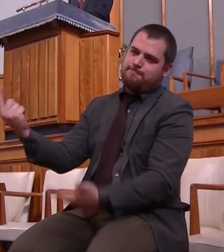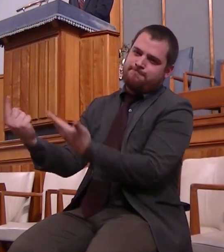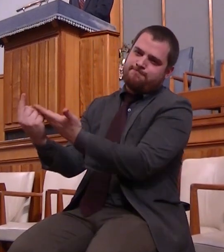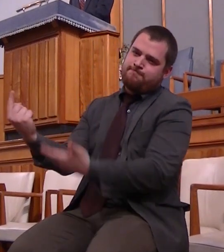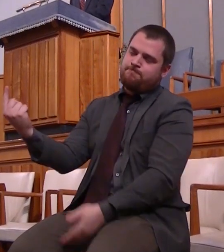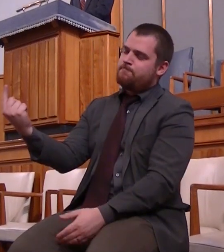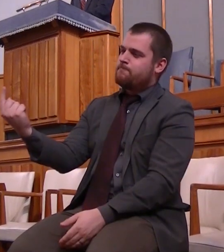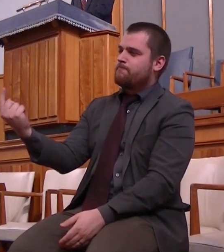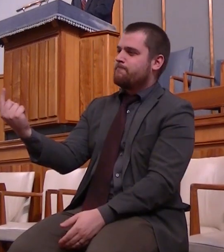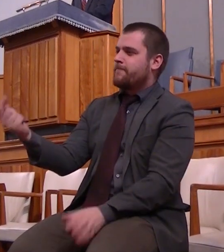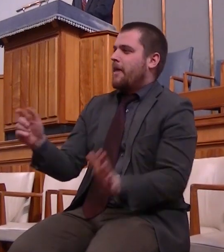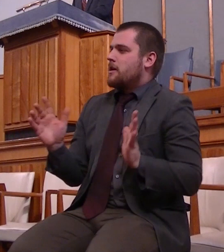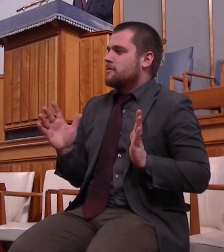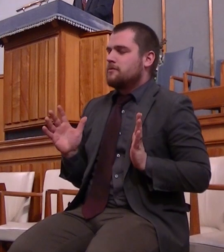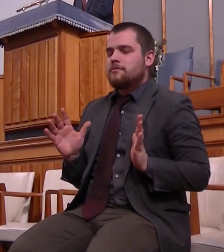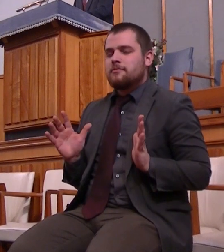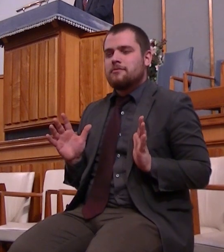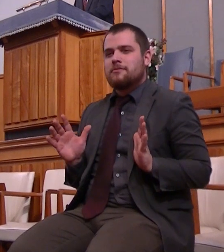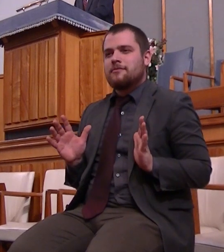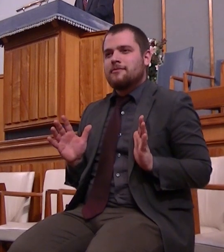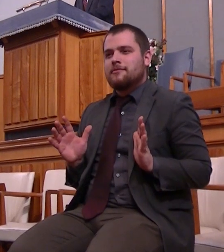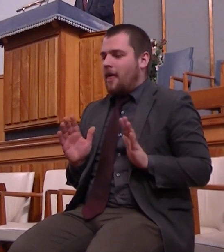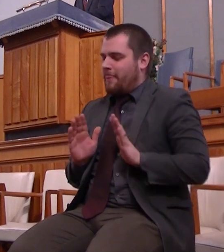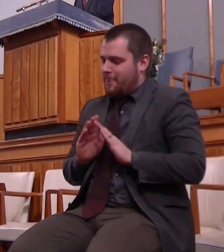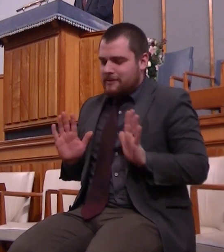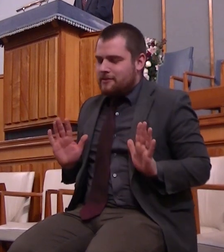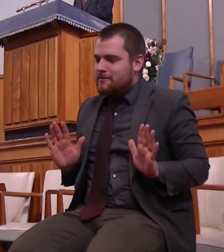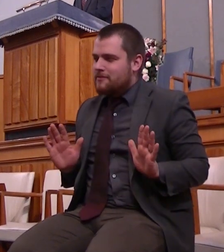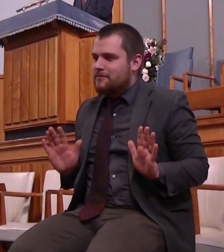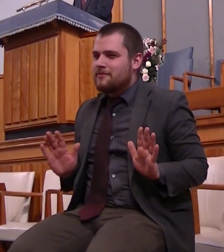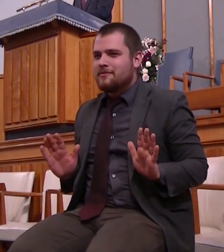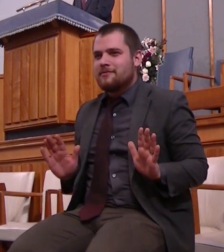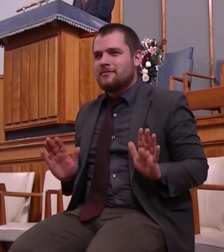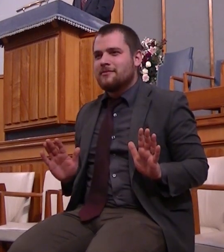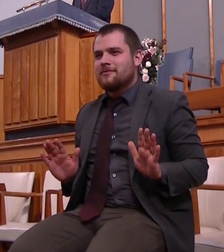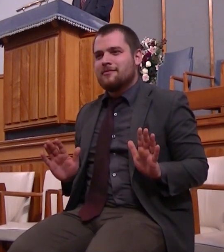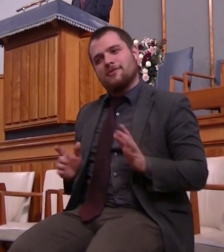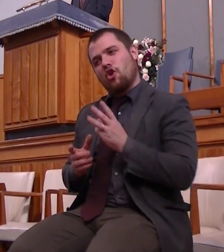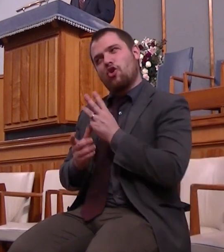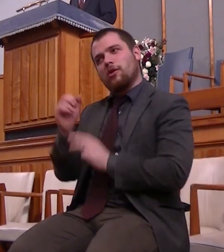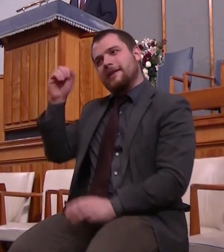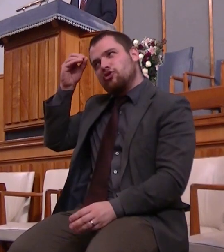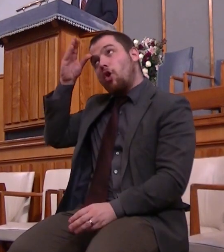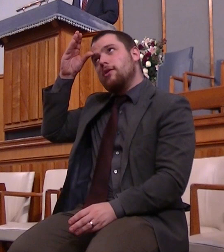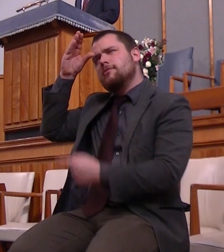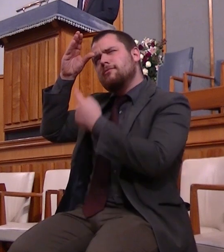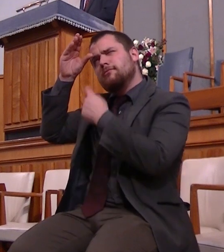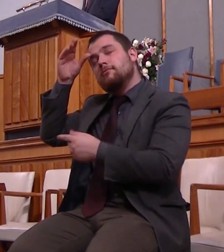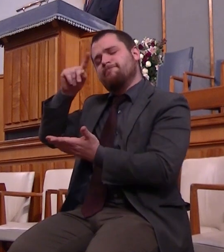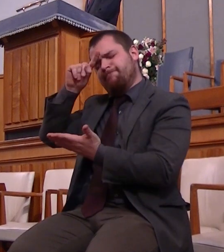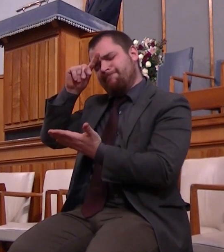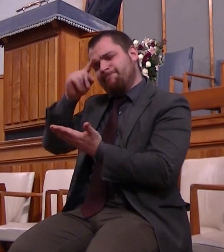the Saviour of the world, and what he has done. That is according to the great knowledge of God.